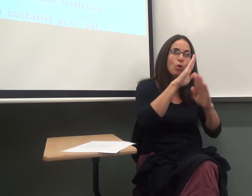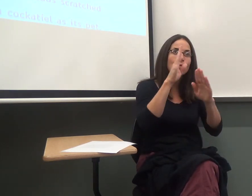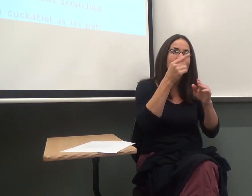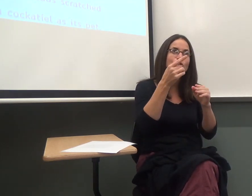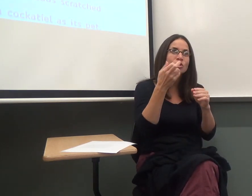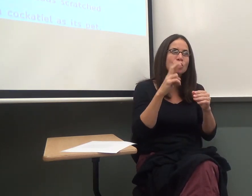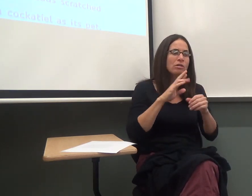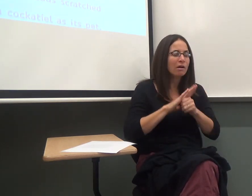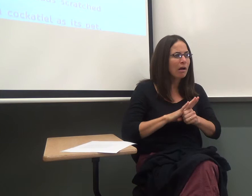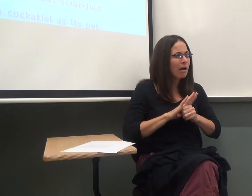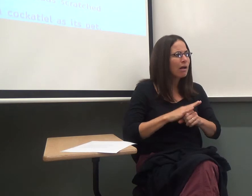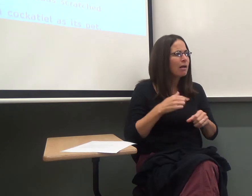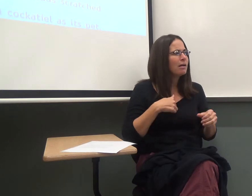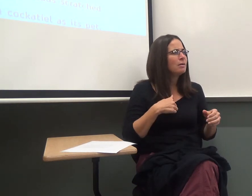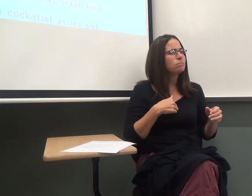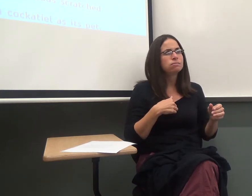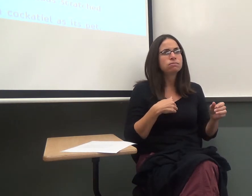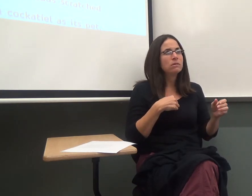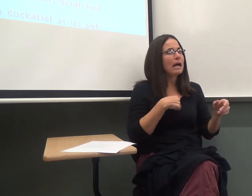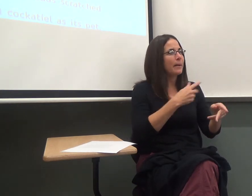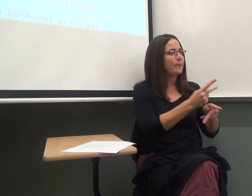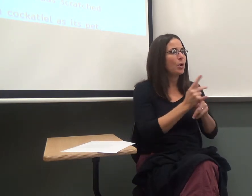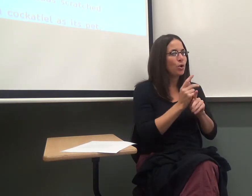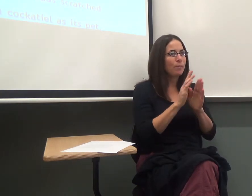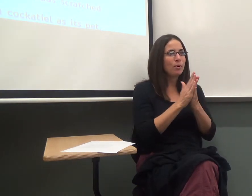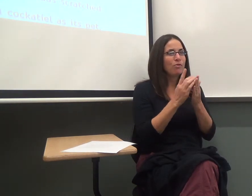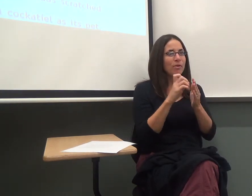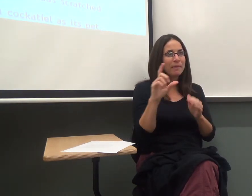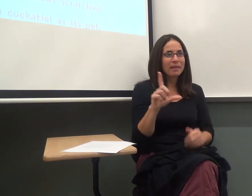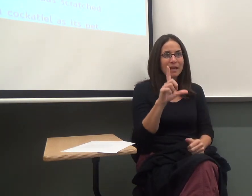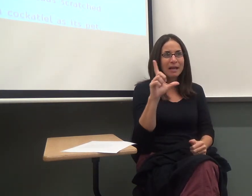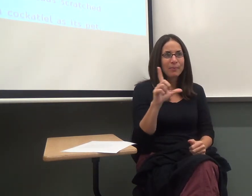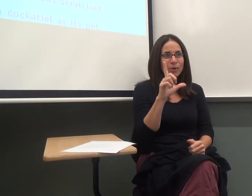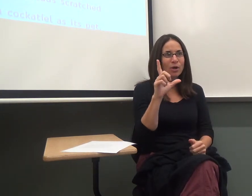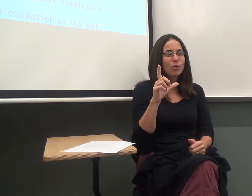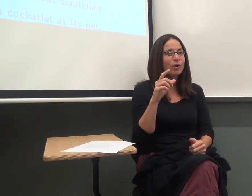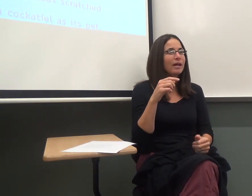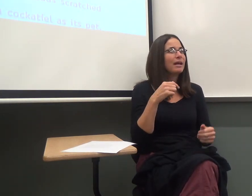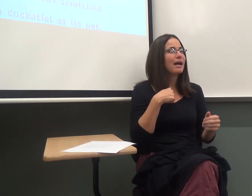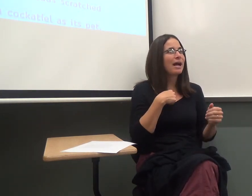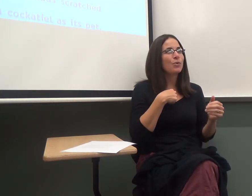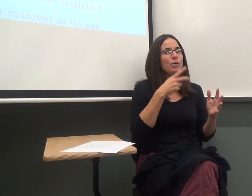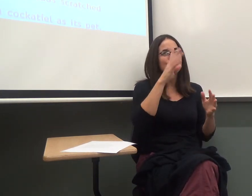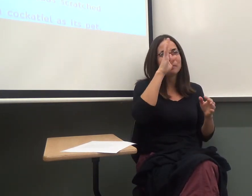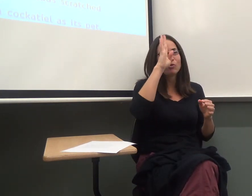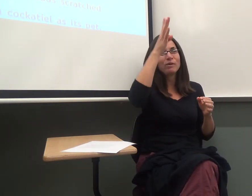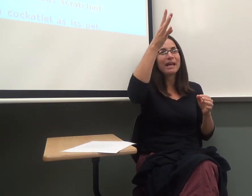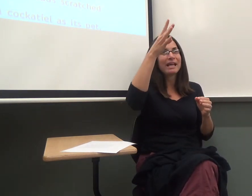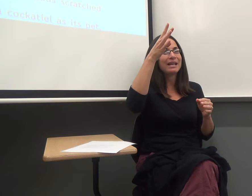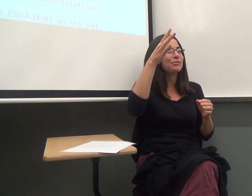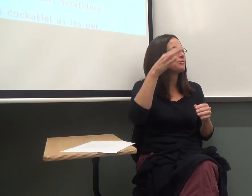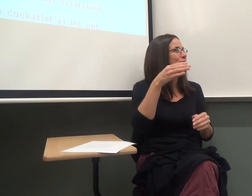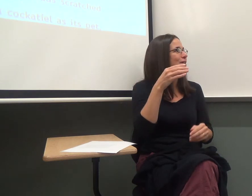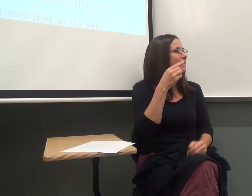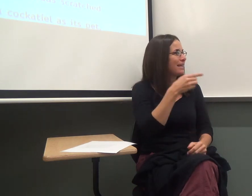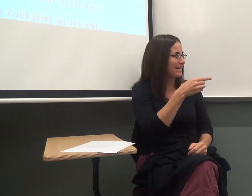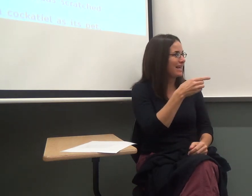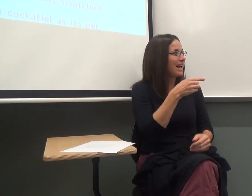I checked out a book at the library, but to be creative, I kind of put that out. Yes, lunch too, okay, and that's a